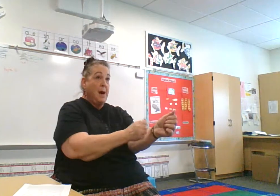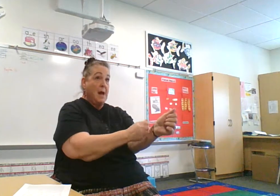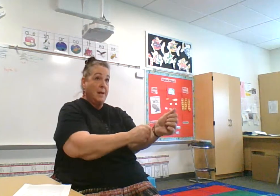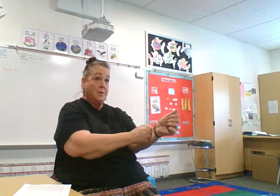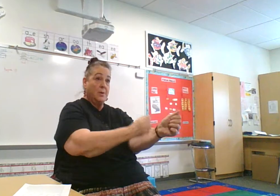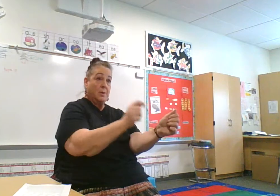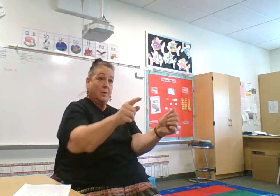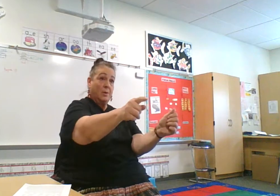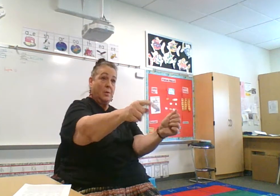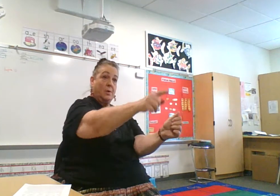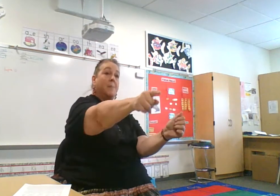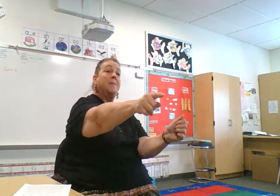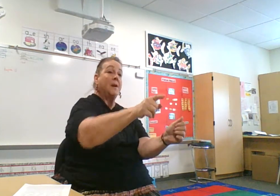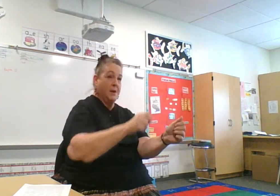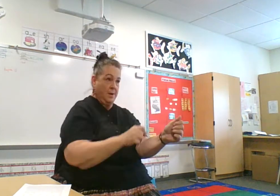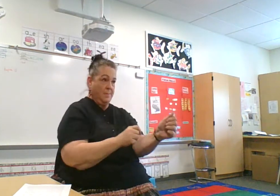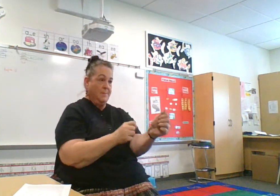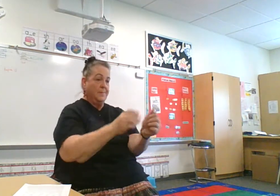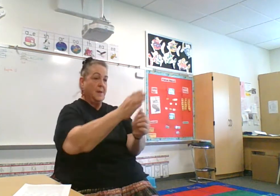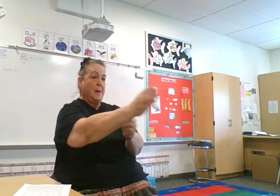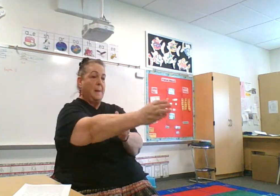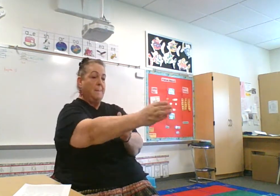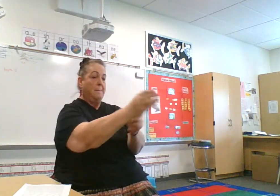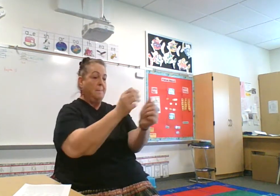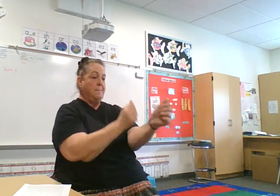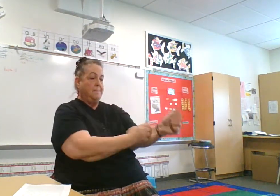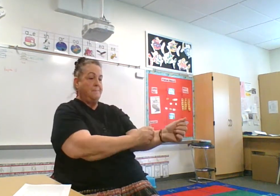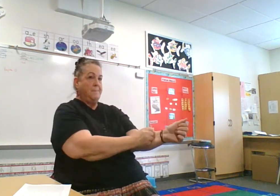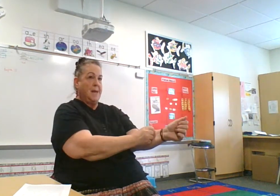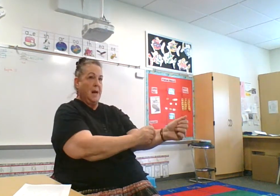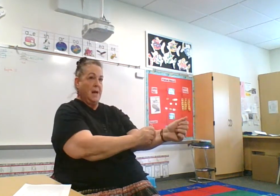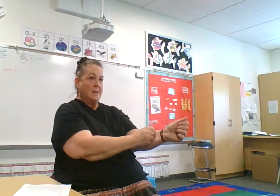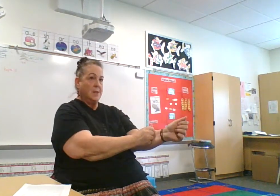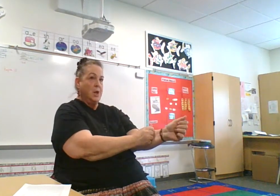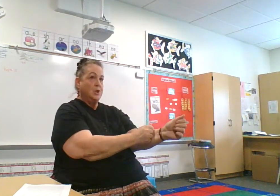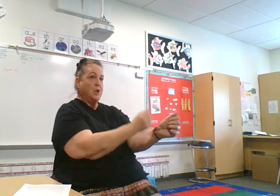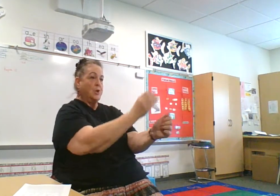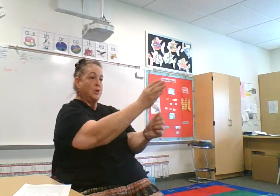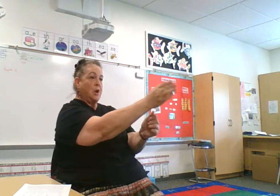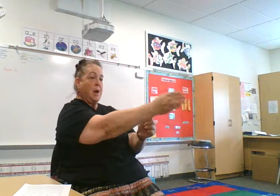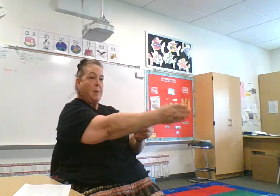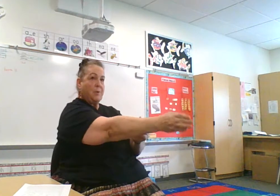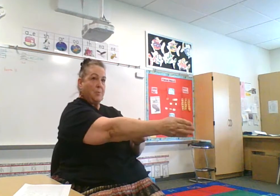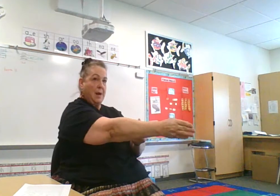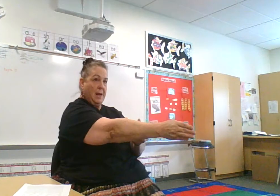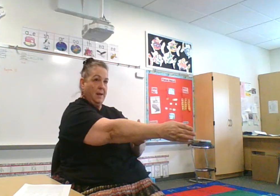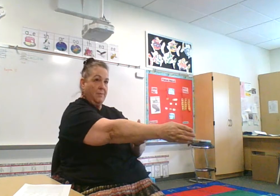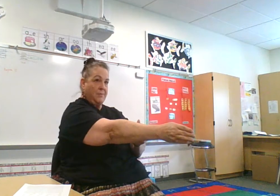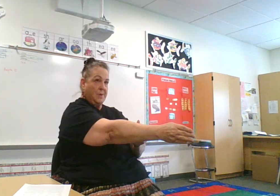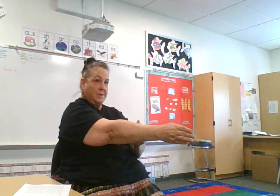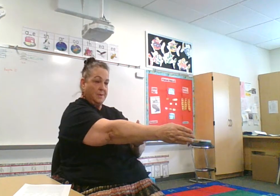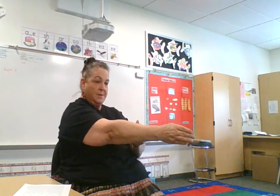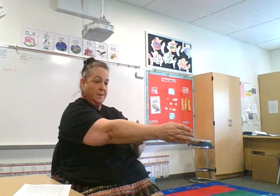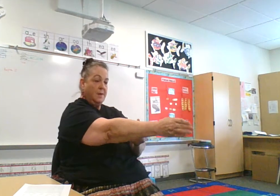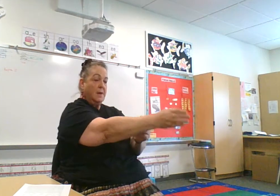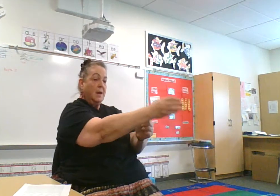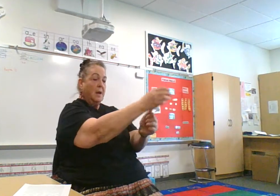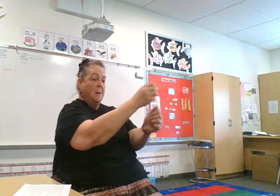Behind. There you go. So Behind. So you start out with your right hand in front, come